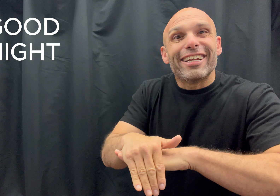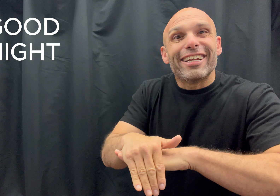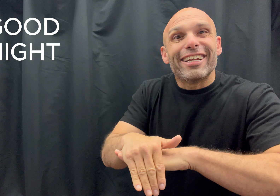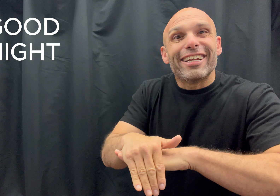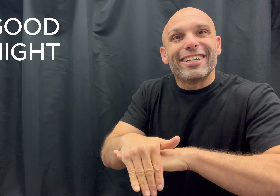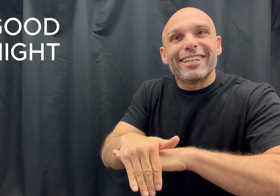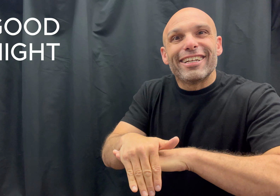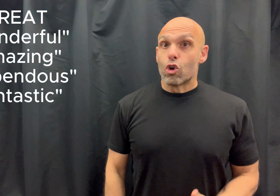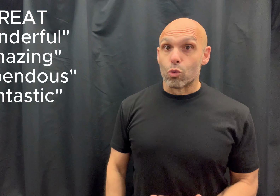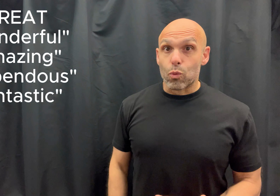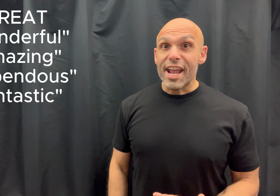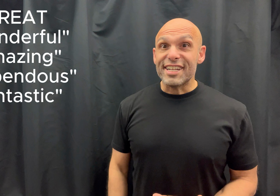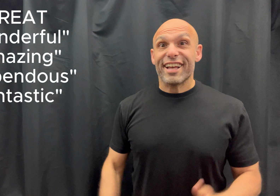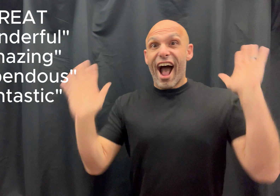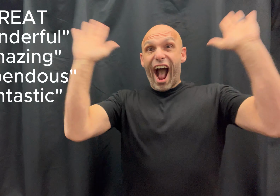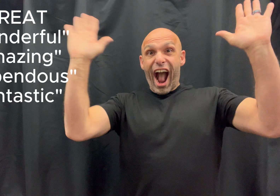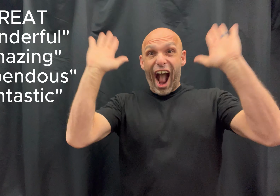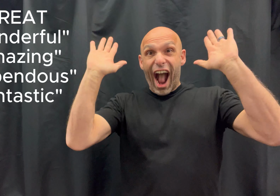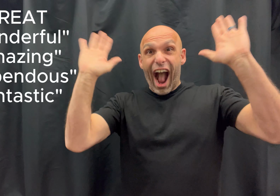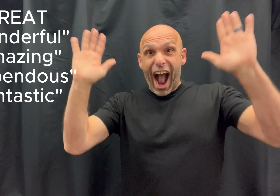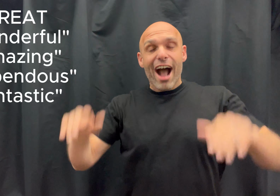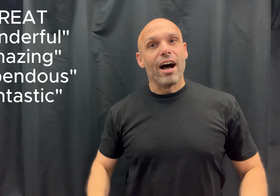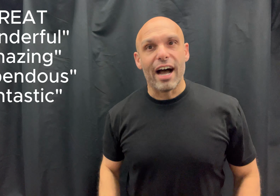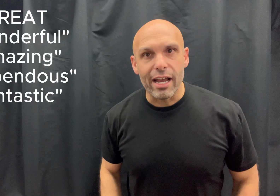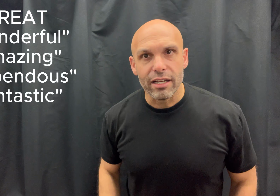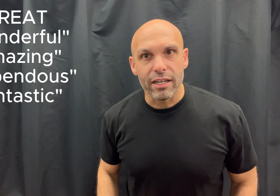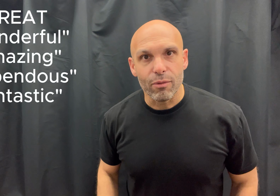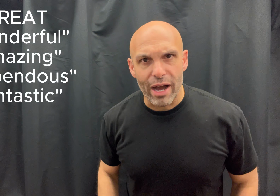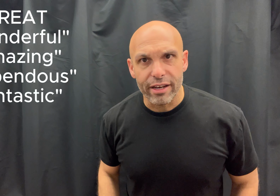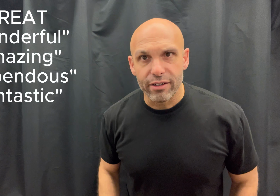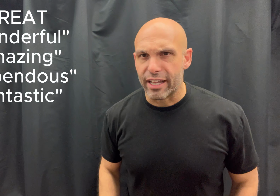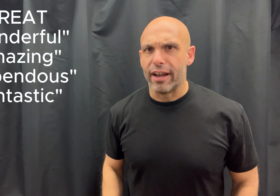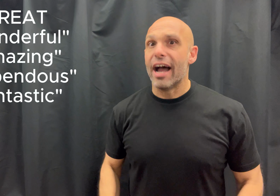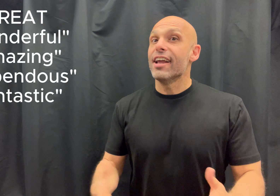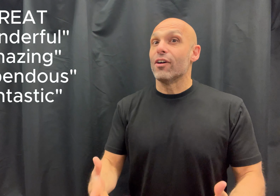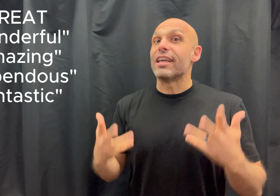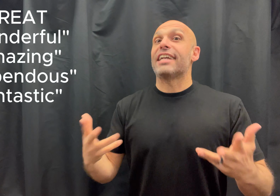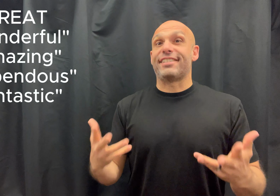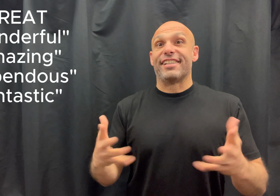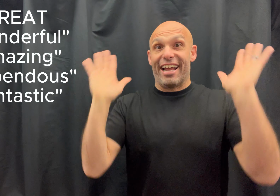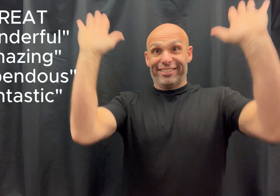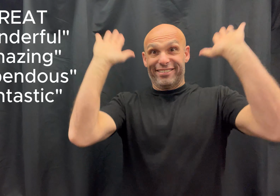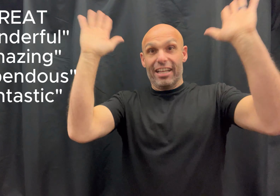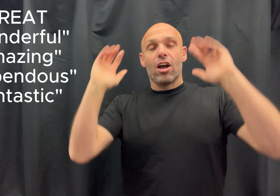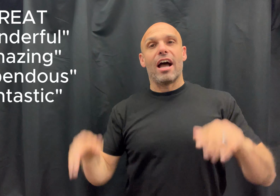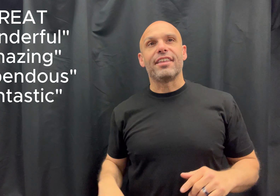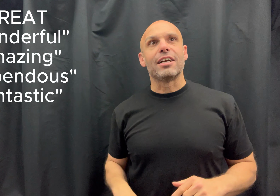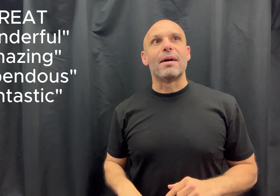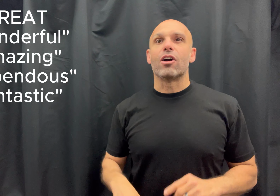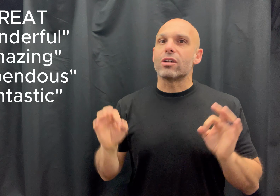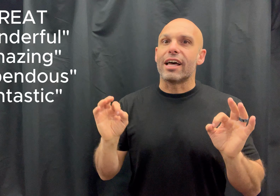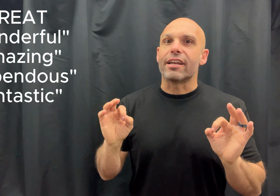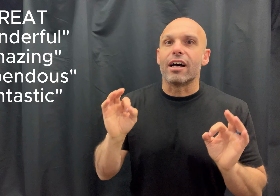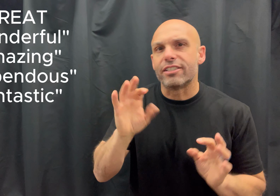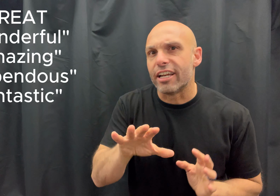Good night. Great. Why are you doing that? I know, that's the sign. I think about like synonyms